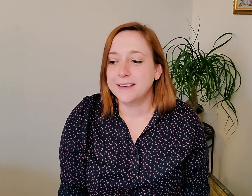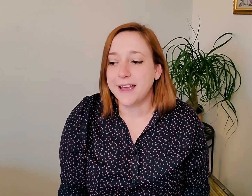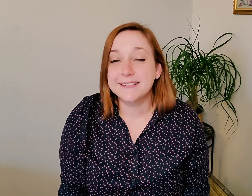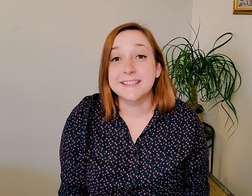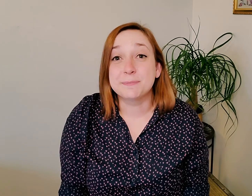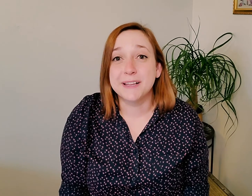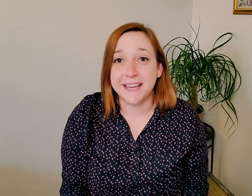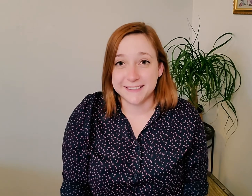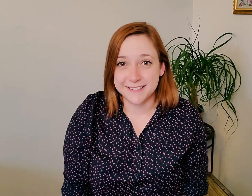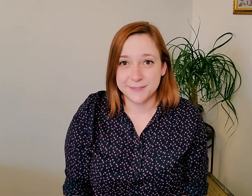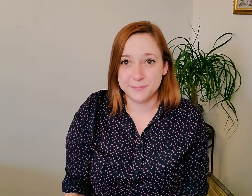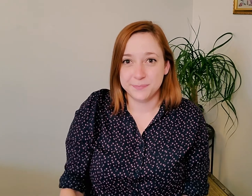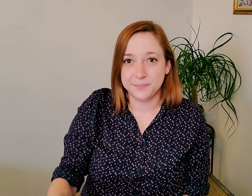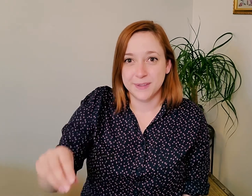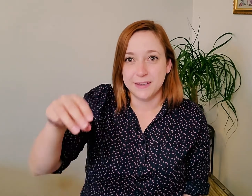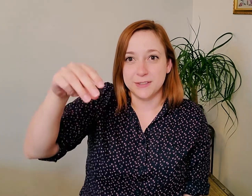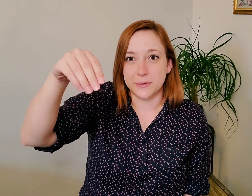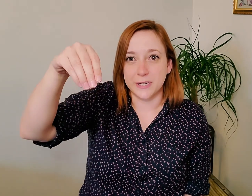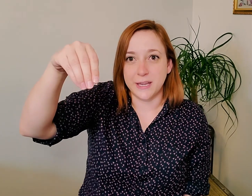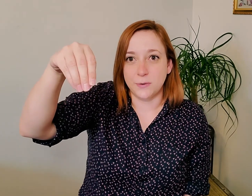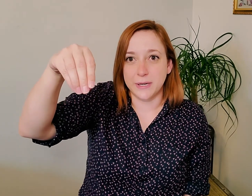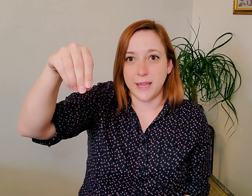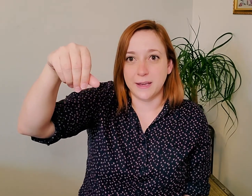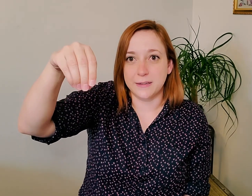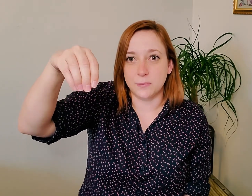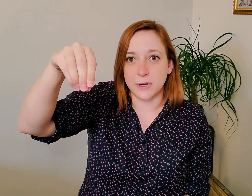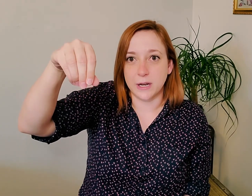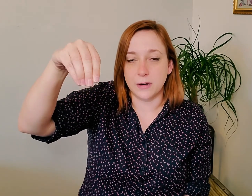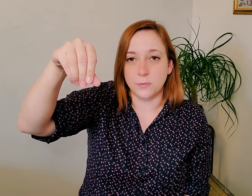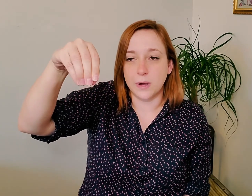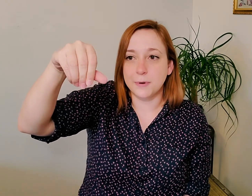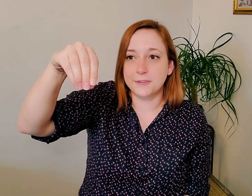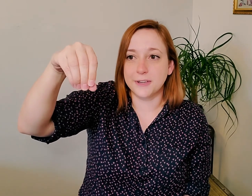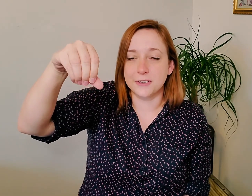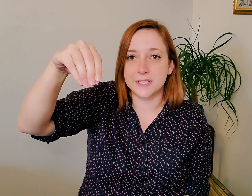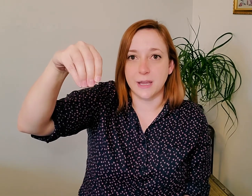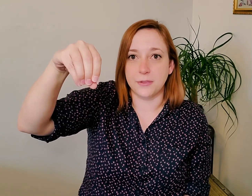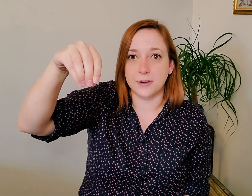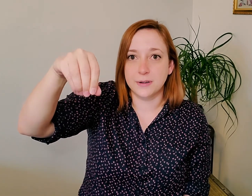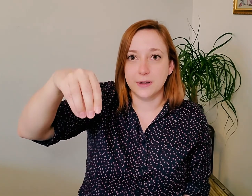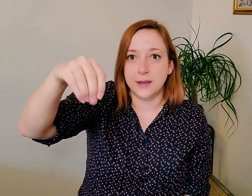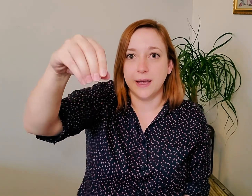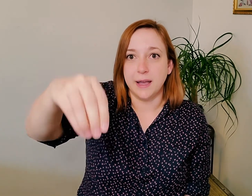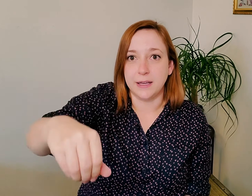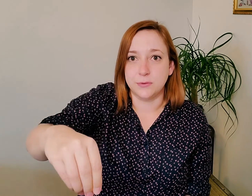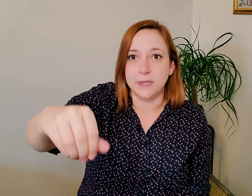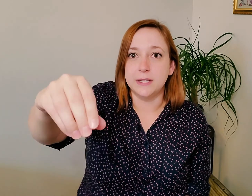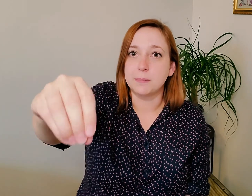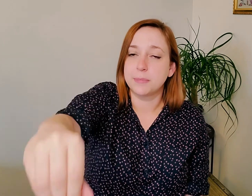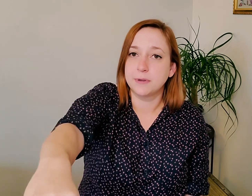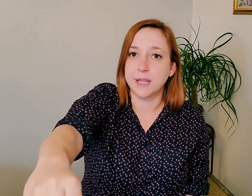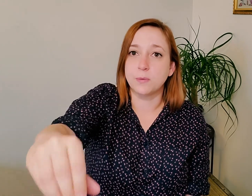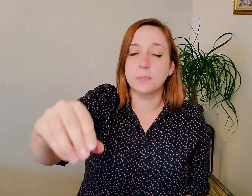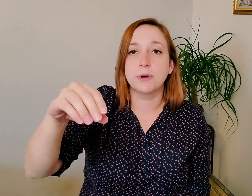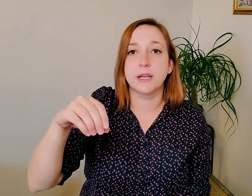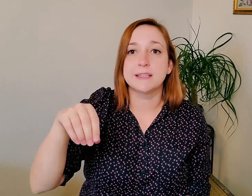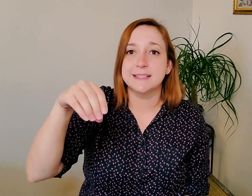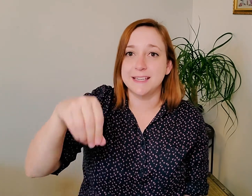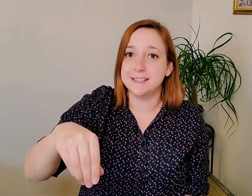Next is plant. So we're going to take one hand and we're kind of going to rub our fingers together as we dip, like we're putting seeds